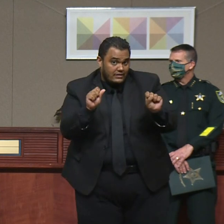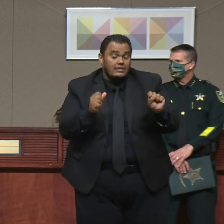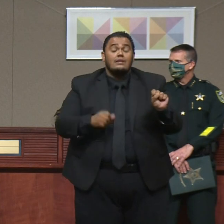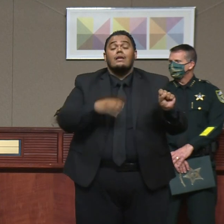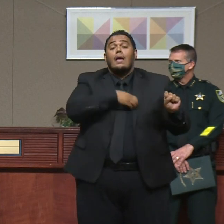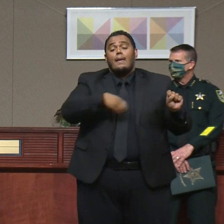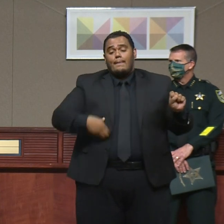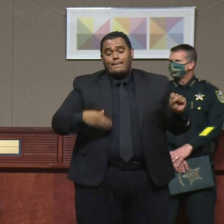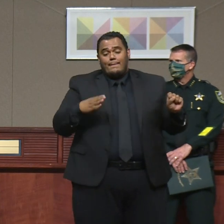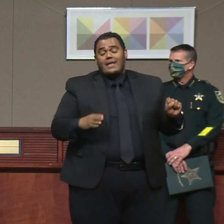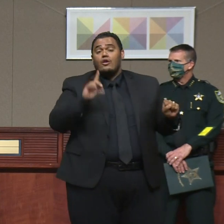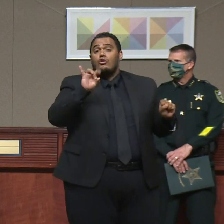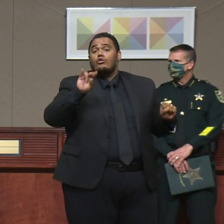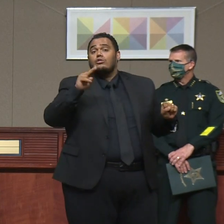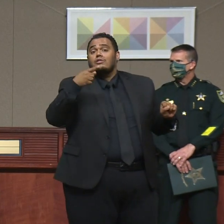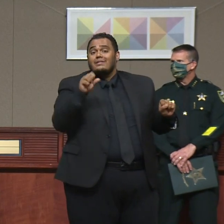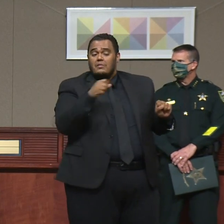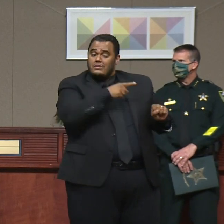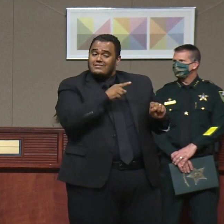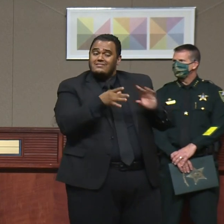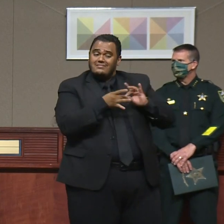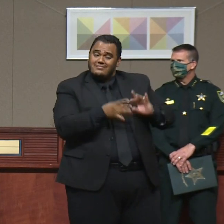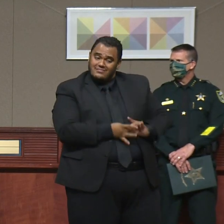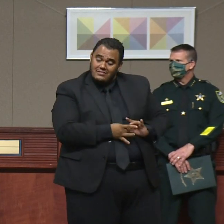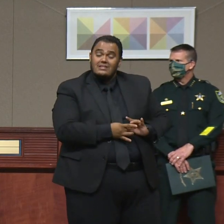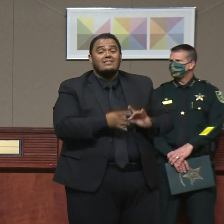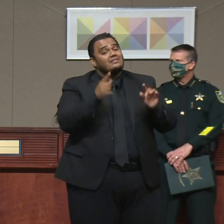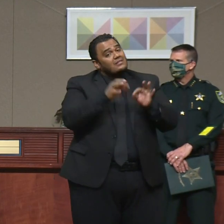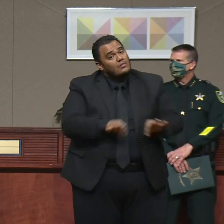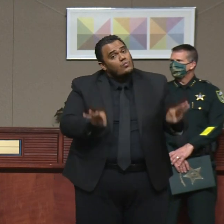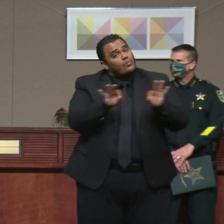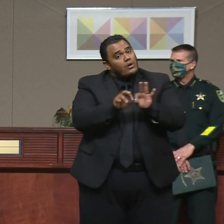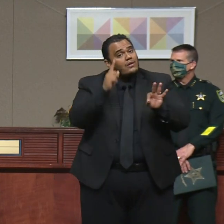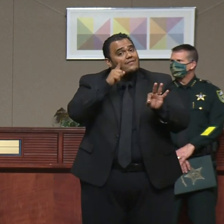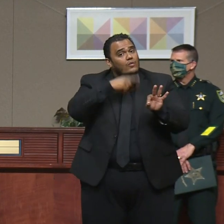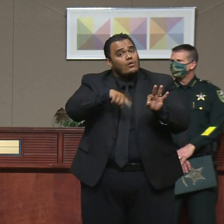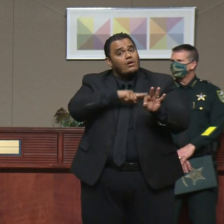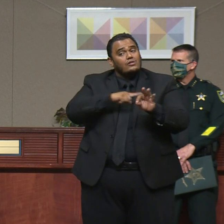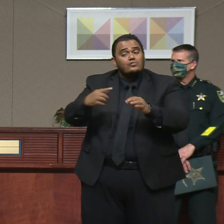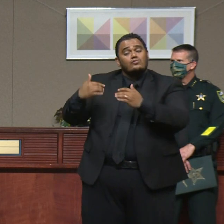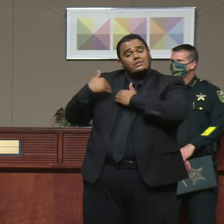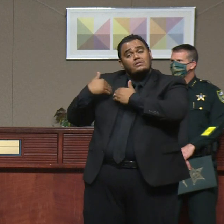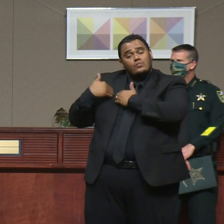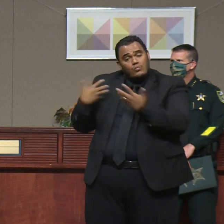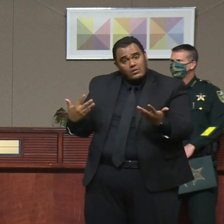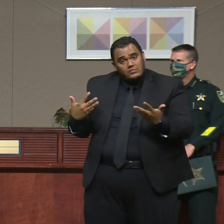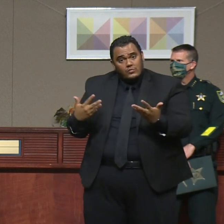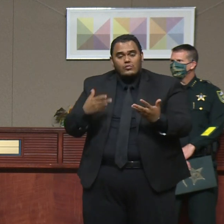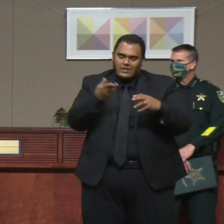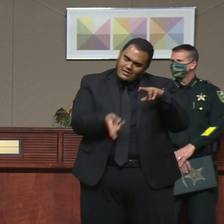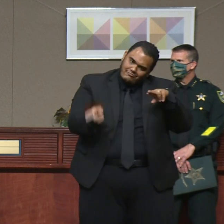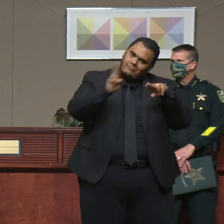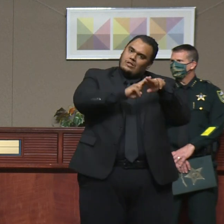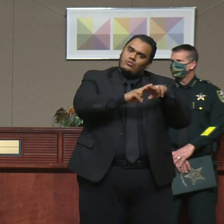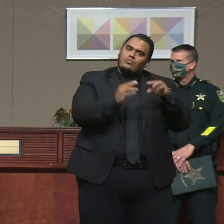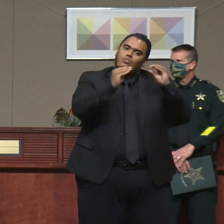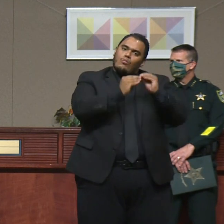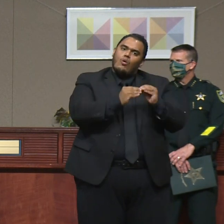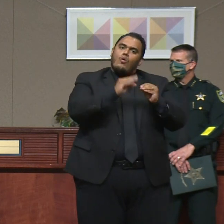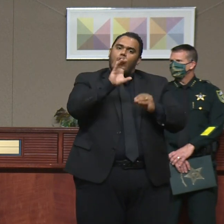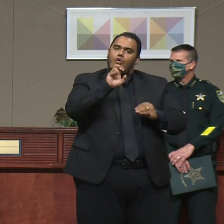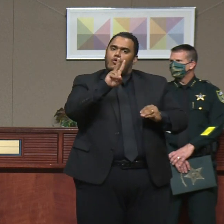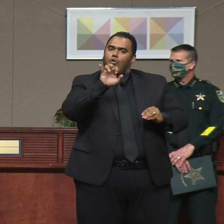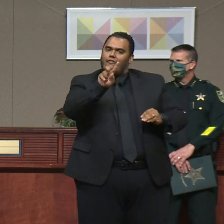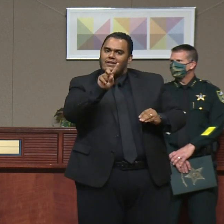community's recovery forward to responsibly continue and increase the COVID-19 testing. So today, through a